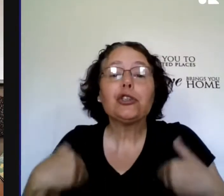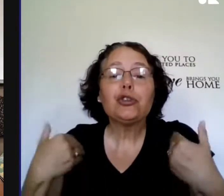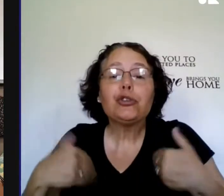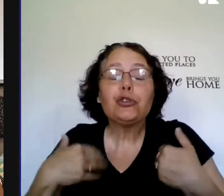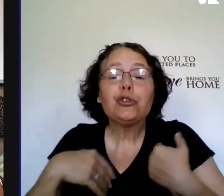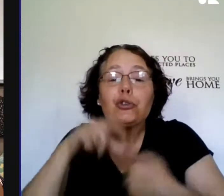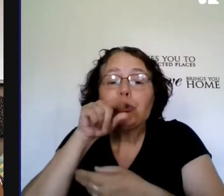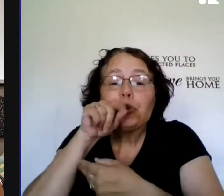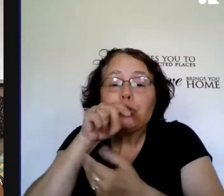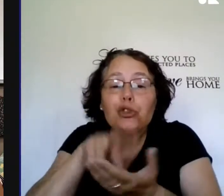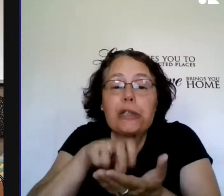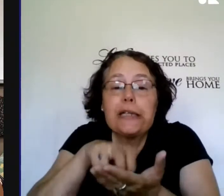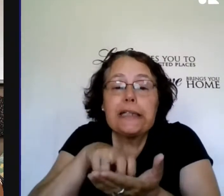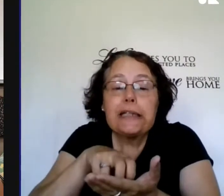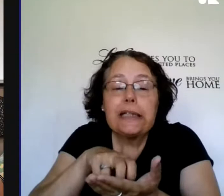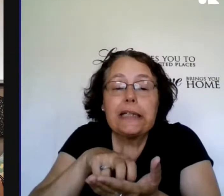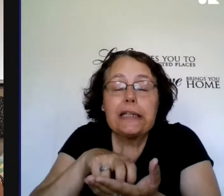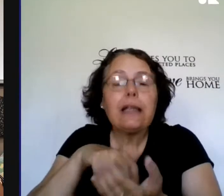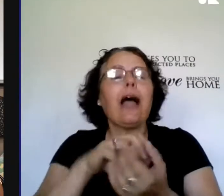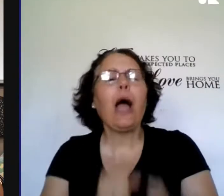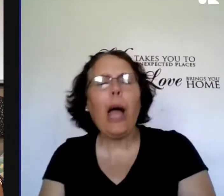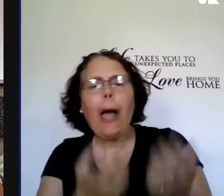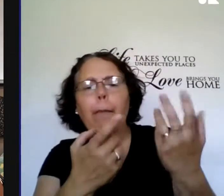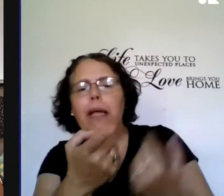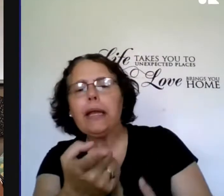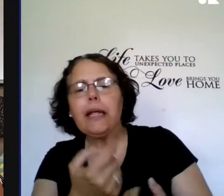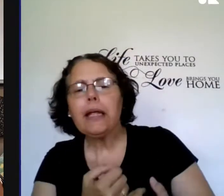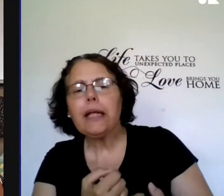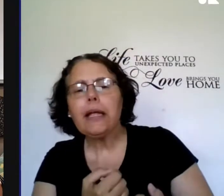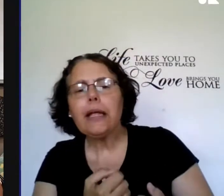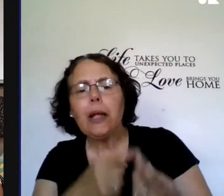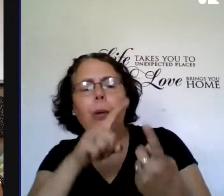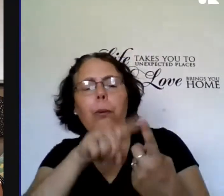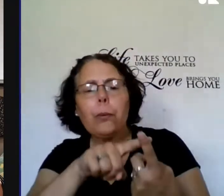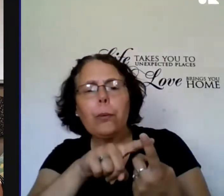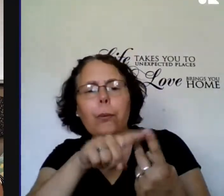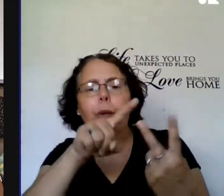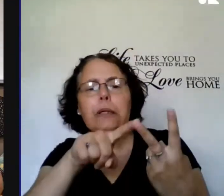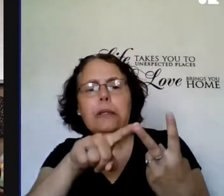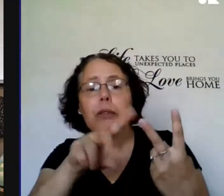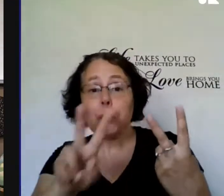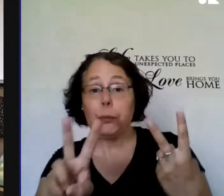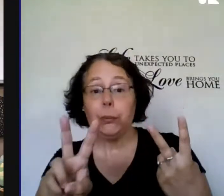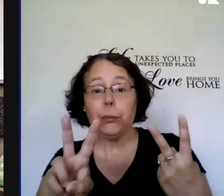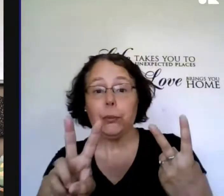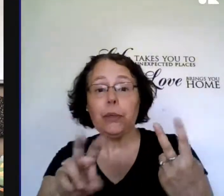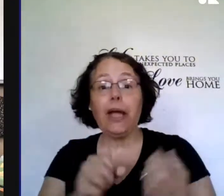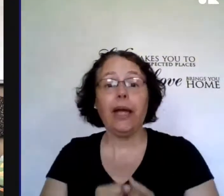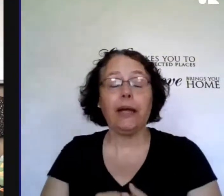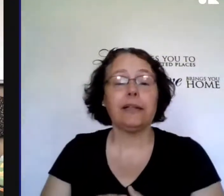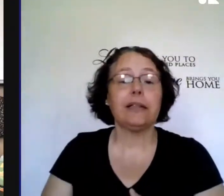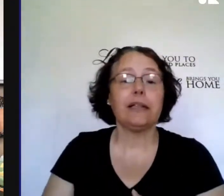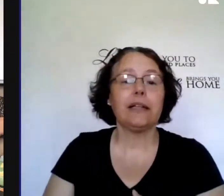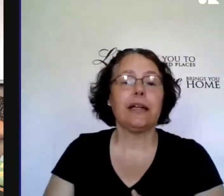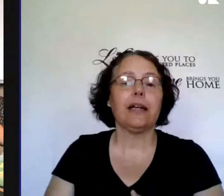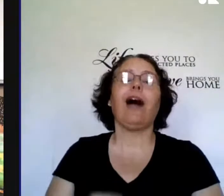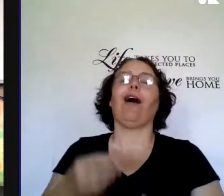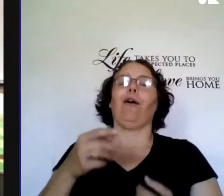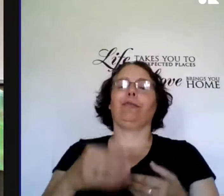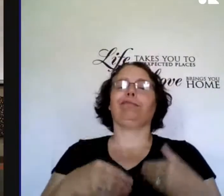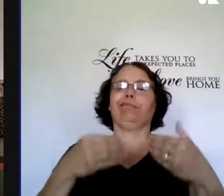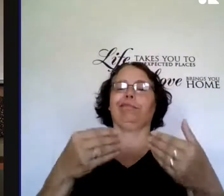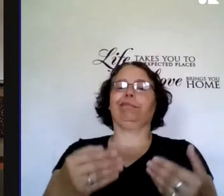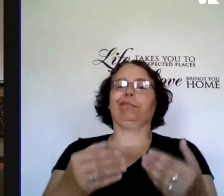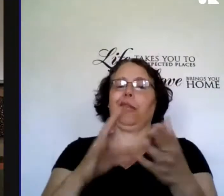see? I count 1, 2 chicks. This is a story